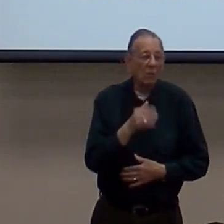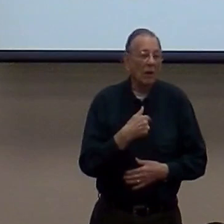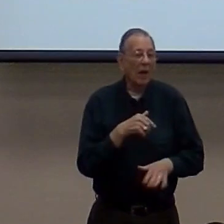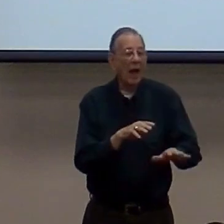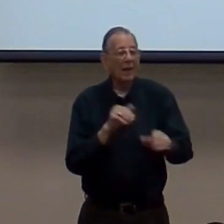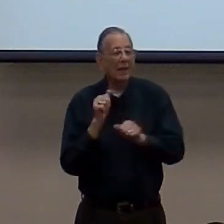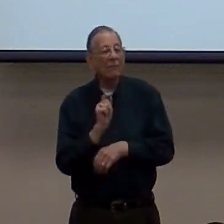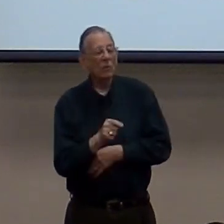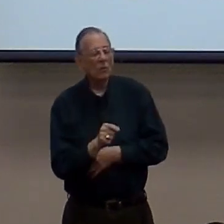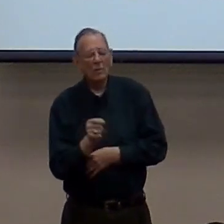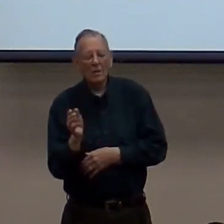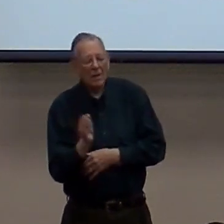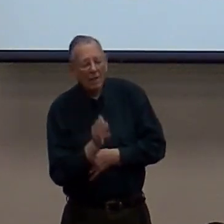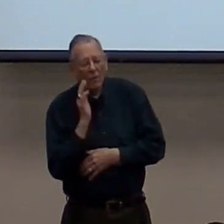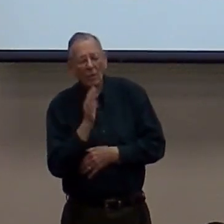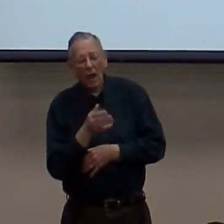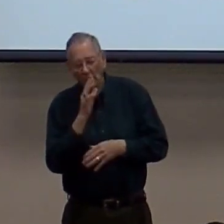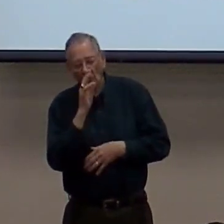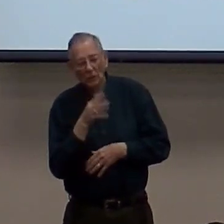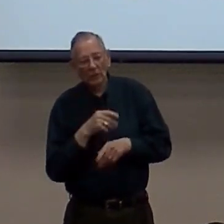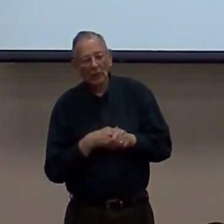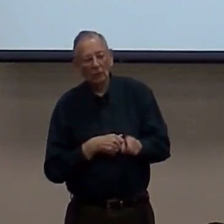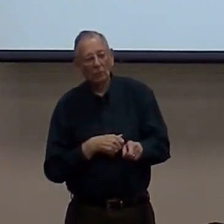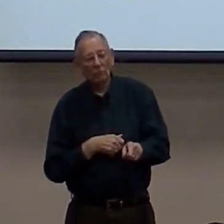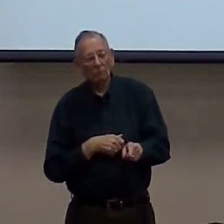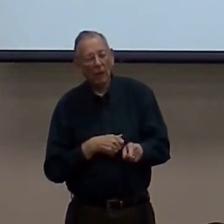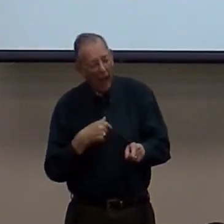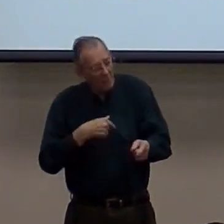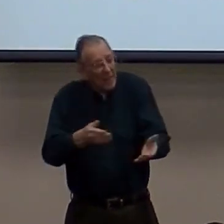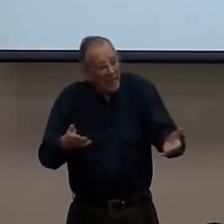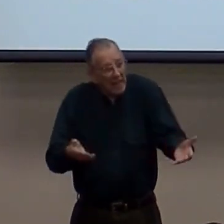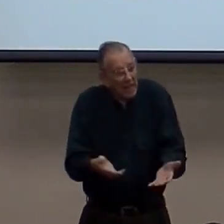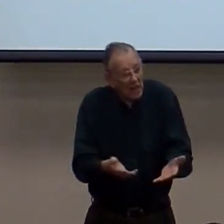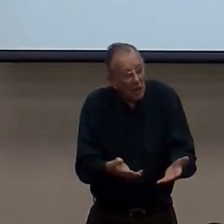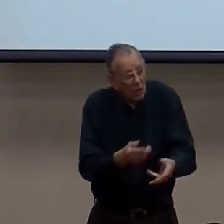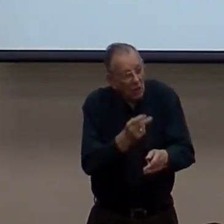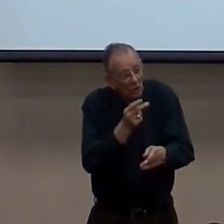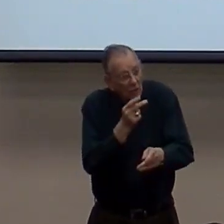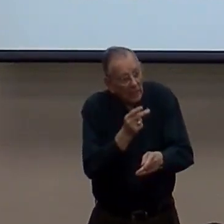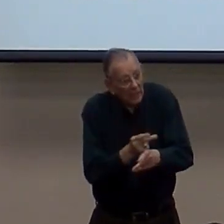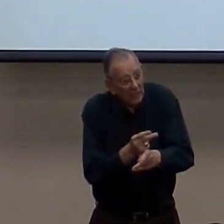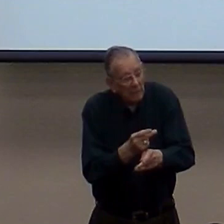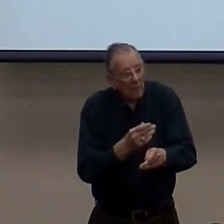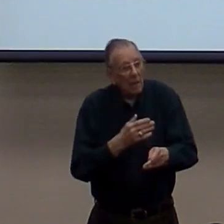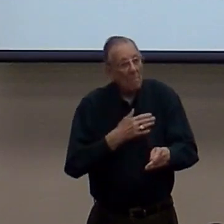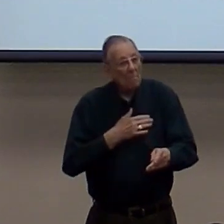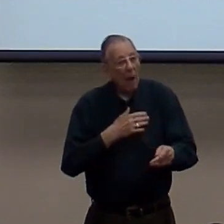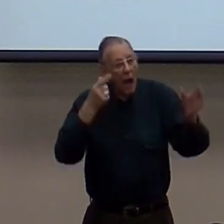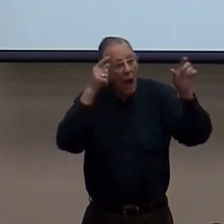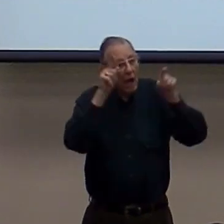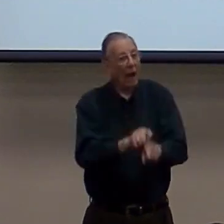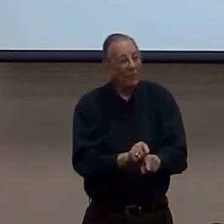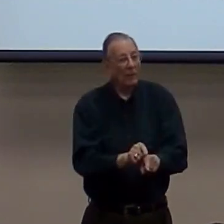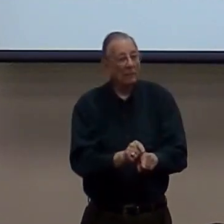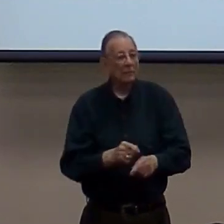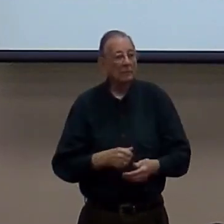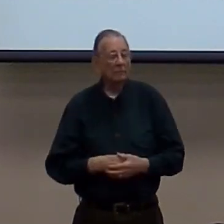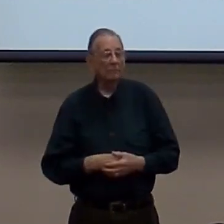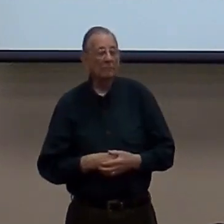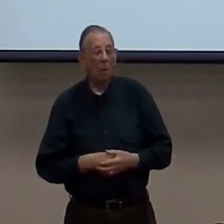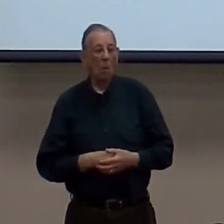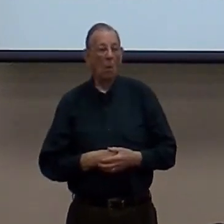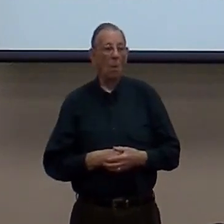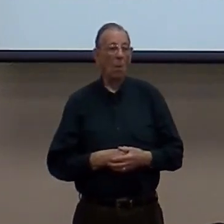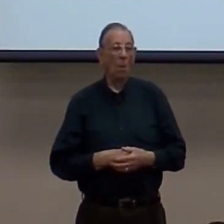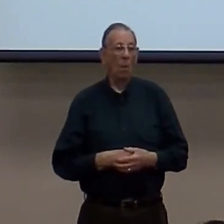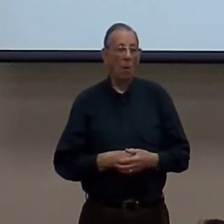you, never will I forsake you. I am here to keep my covenant. Is